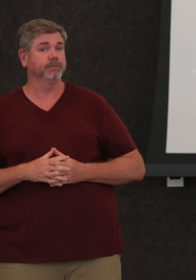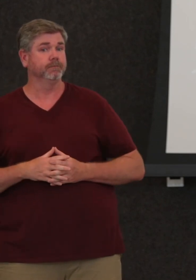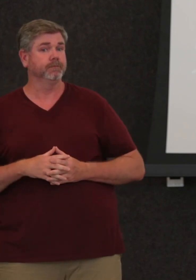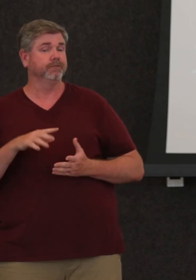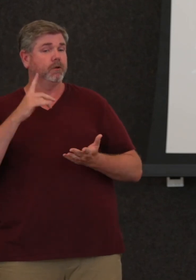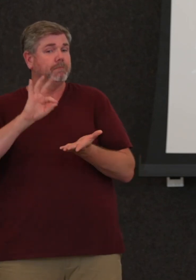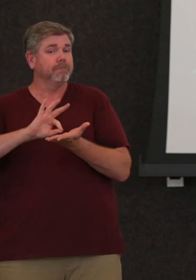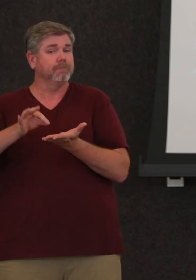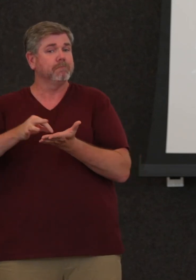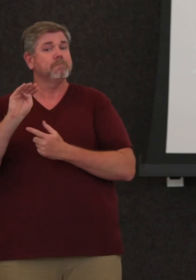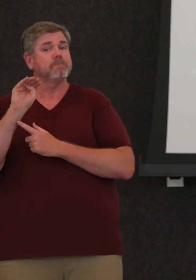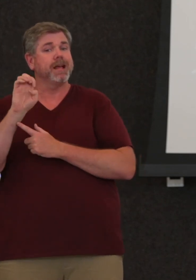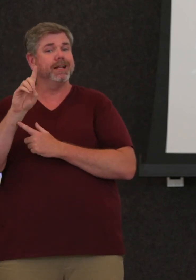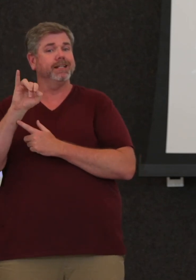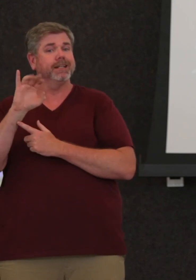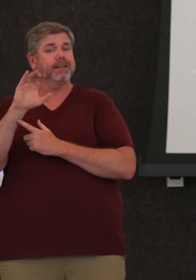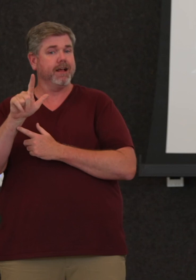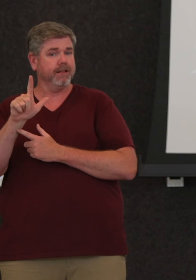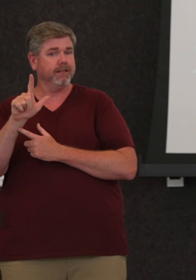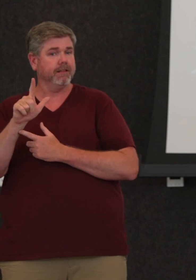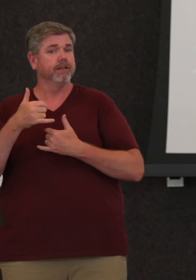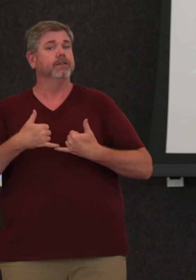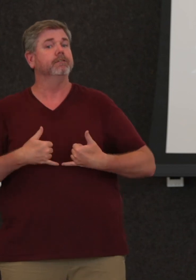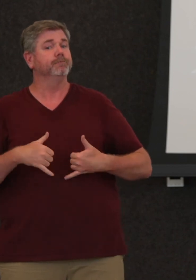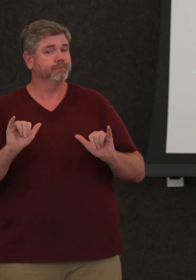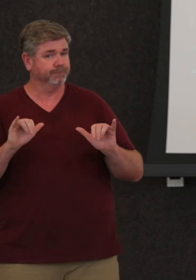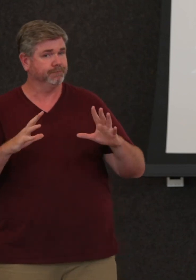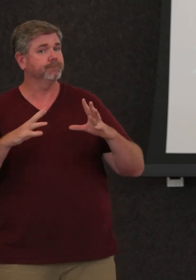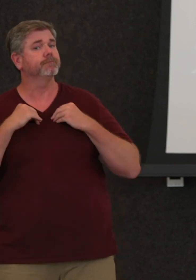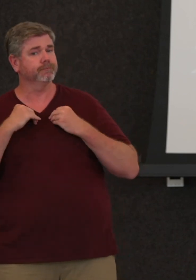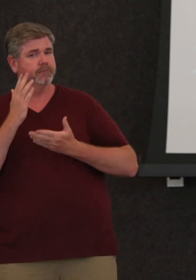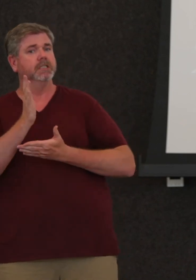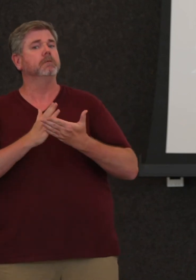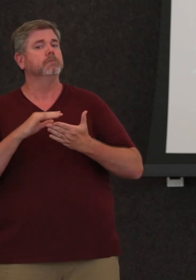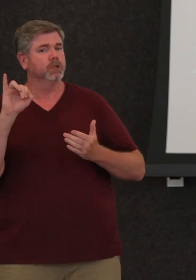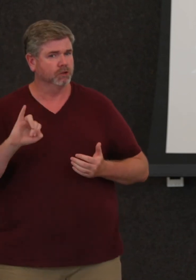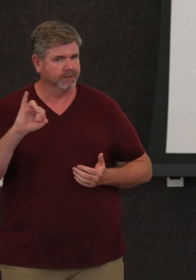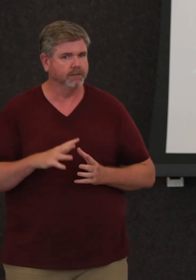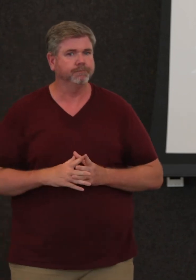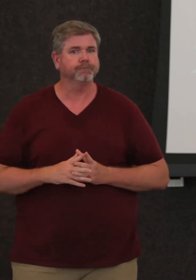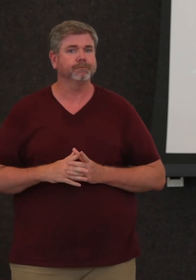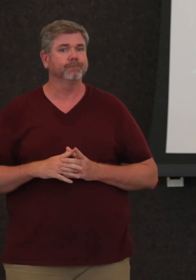we do take some insurances. However, the level of care